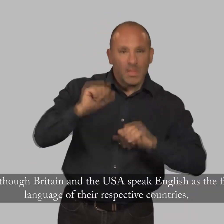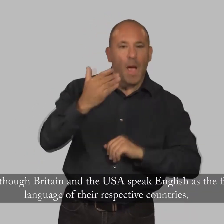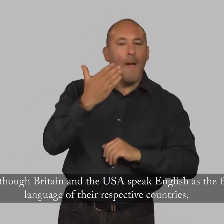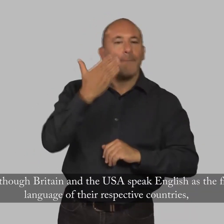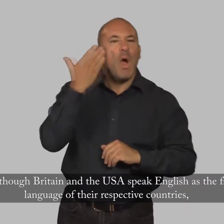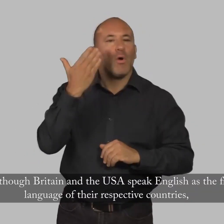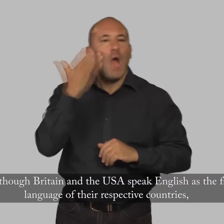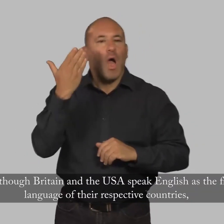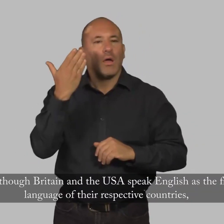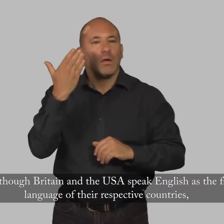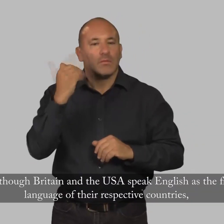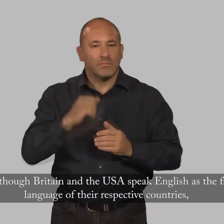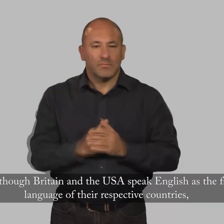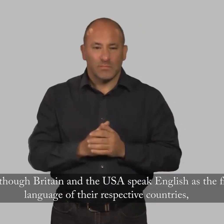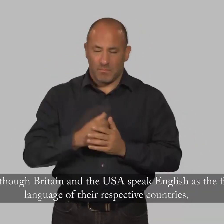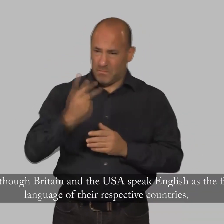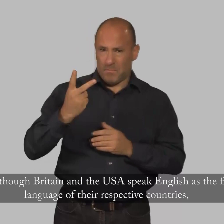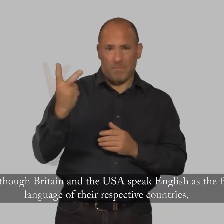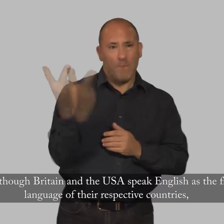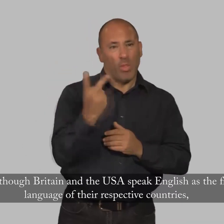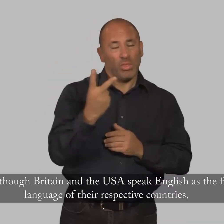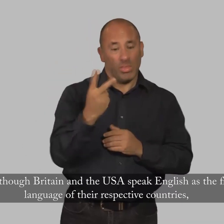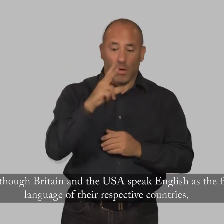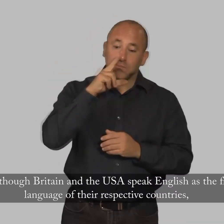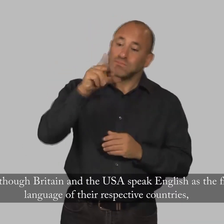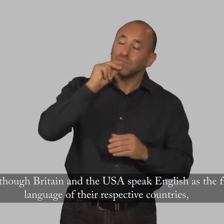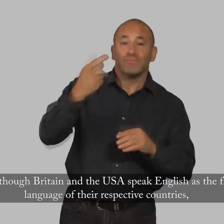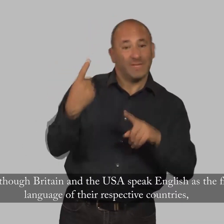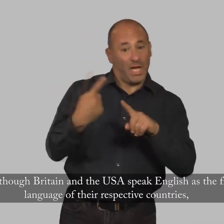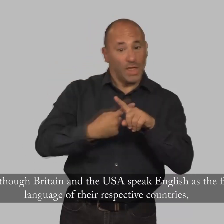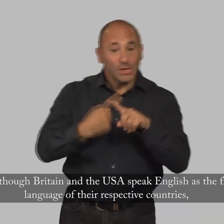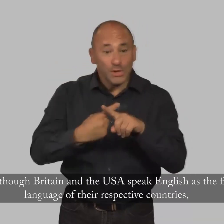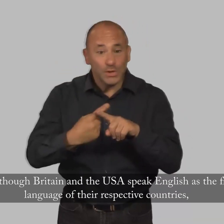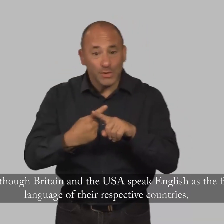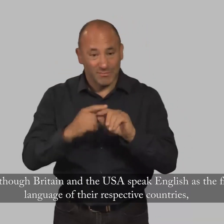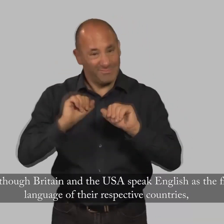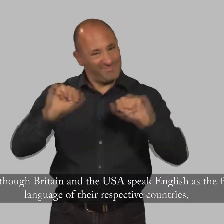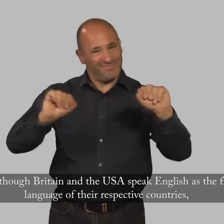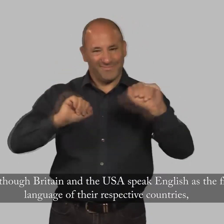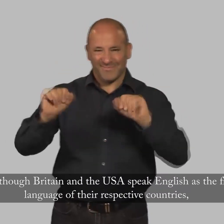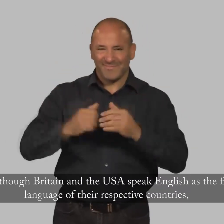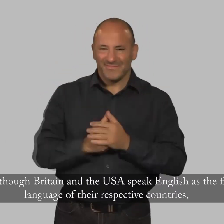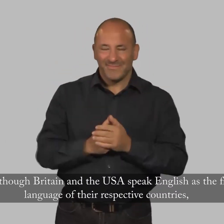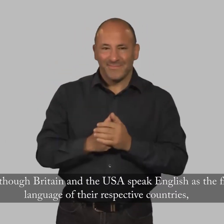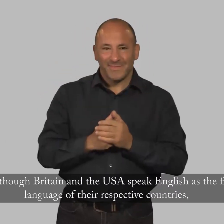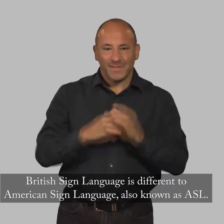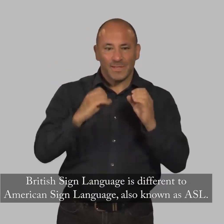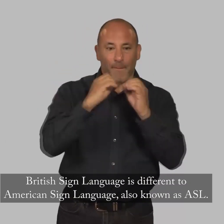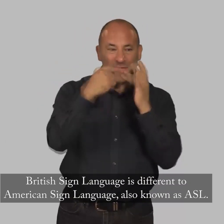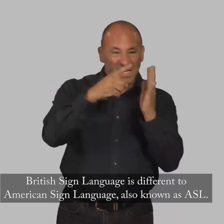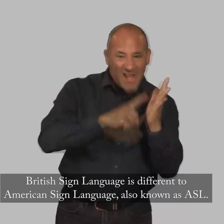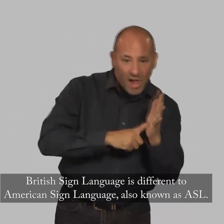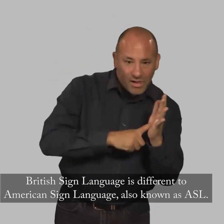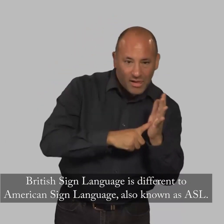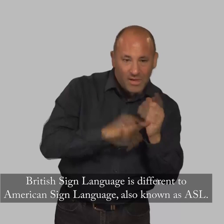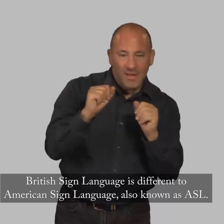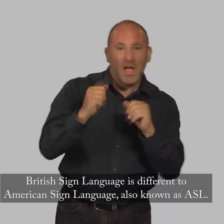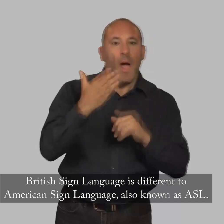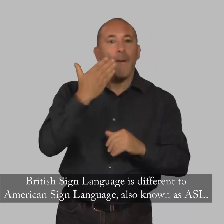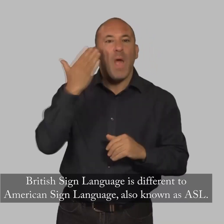Even though Britain and the USA speak English as the first language of their respective countries, British Sign Language is different